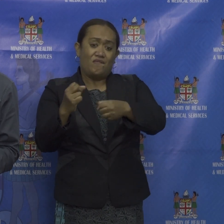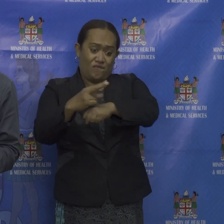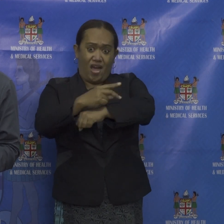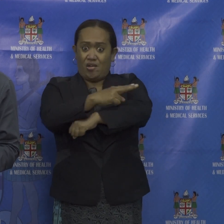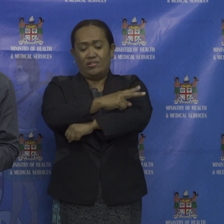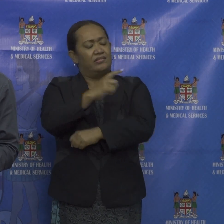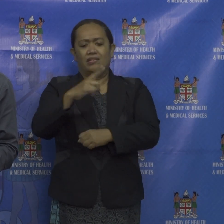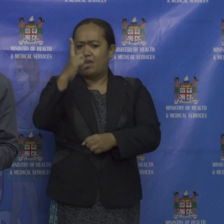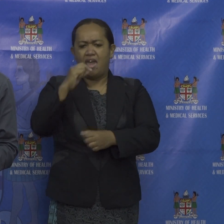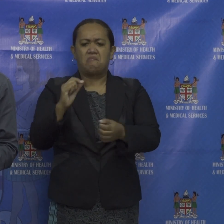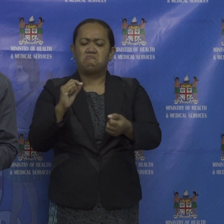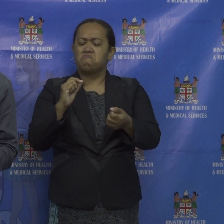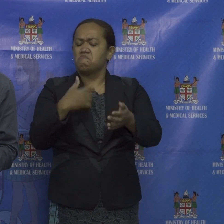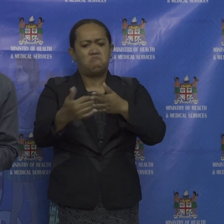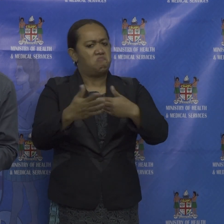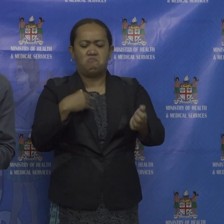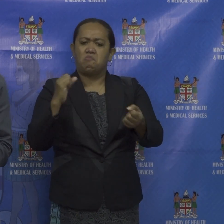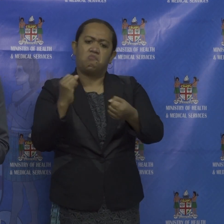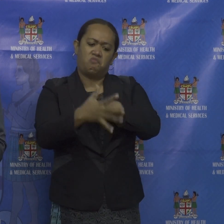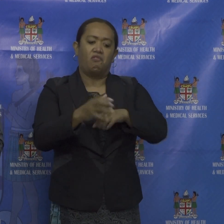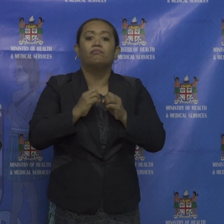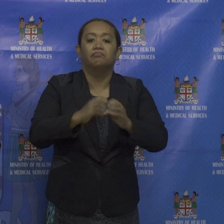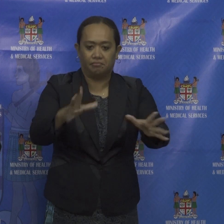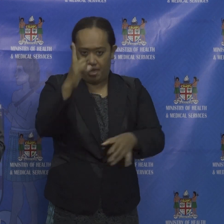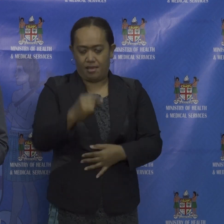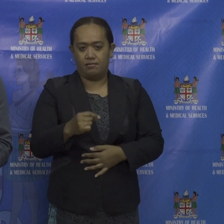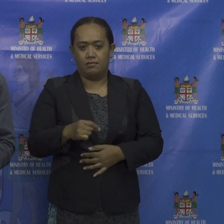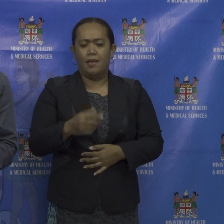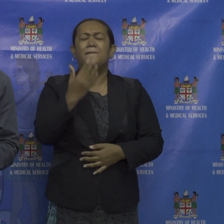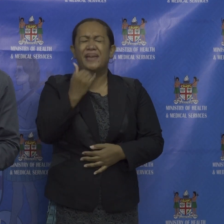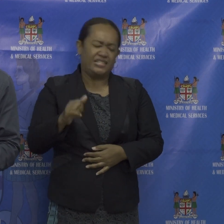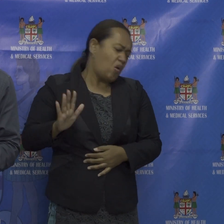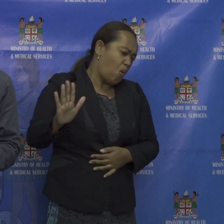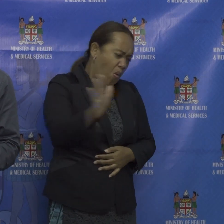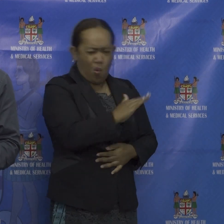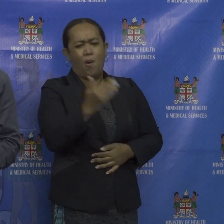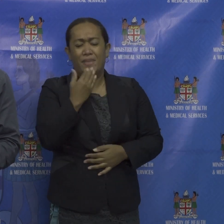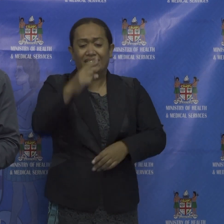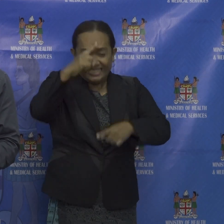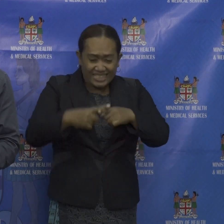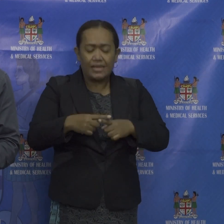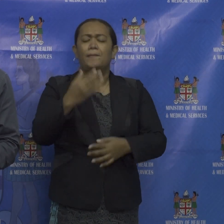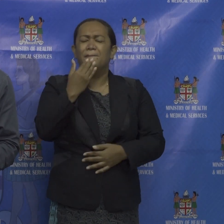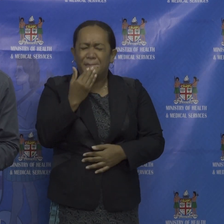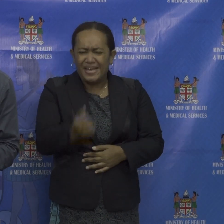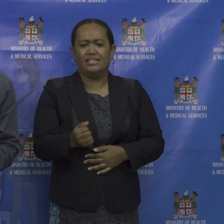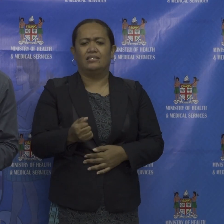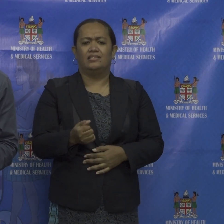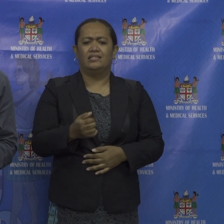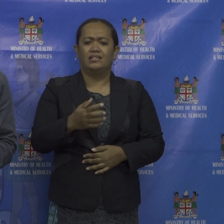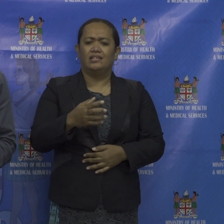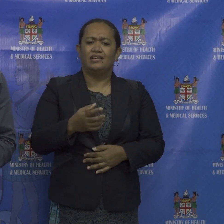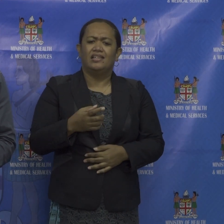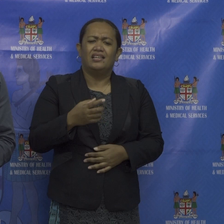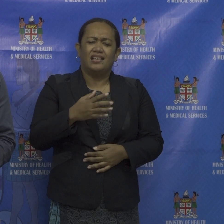is pointless. We urge the public to show concern and sympathy for all people who become infected. We also urge